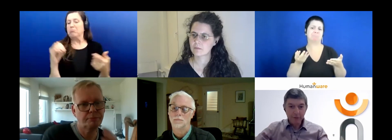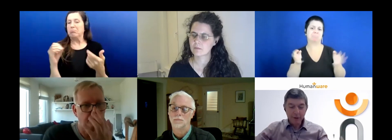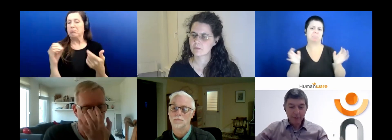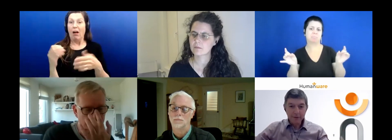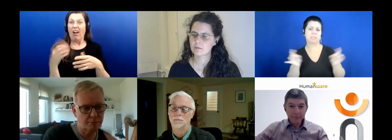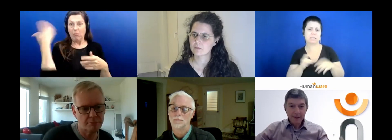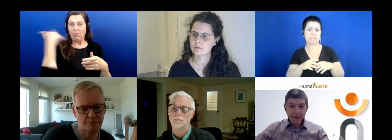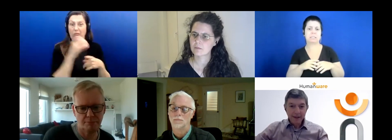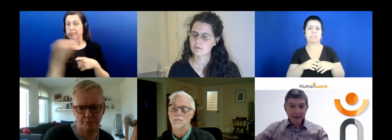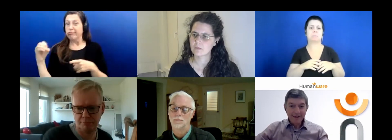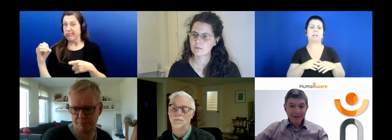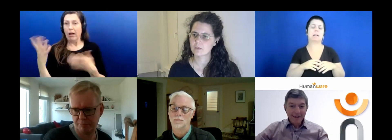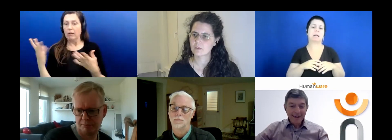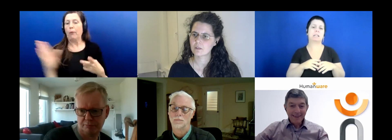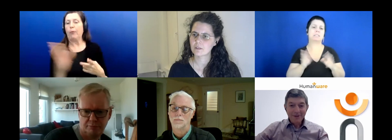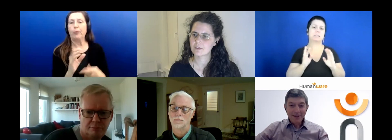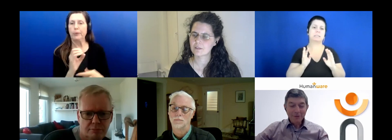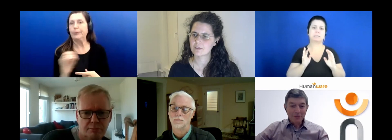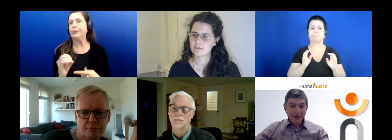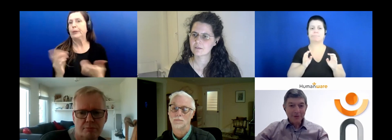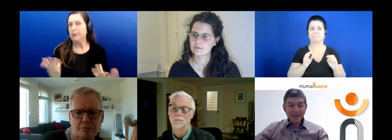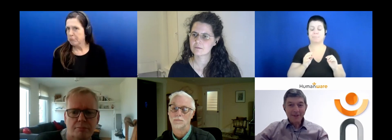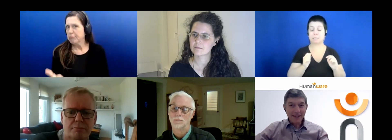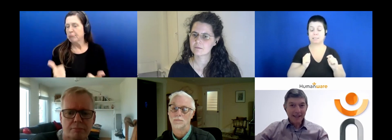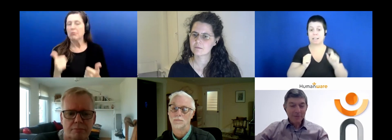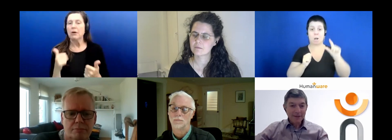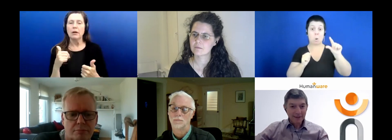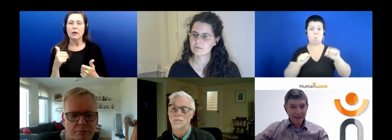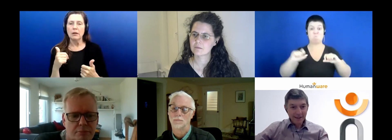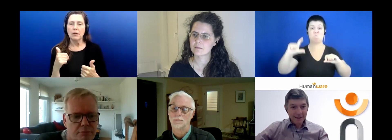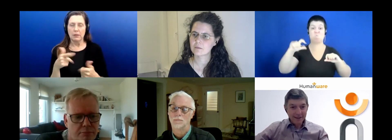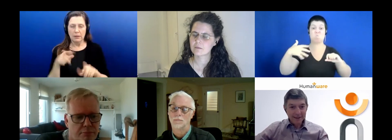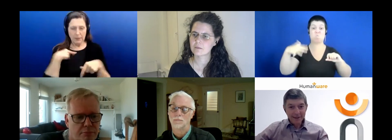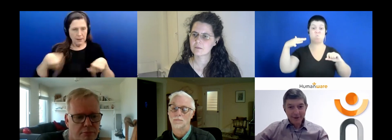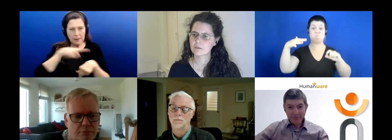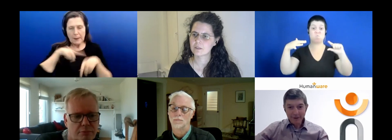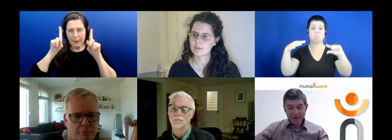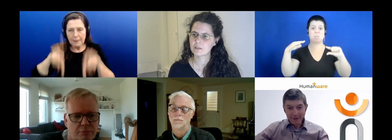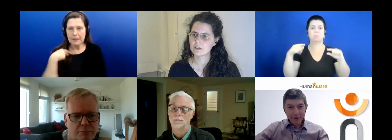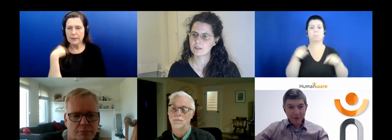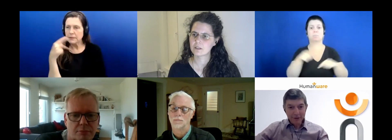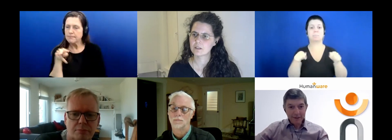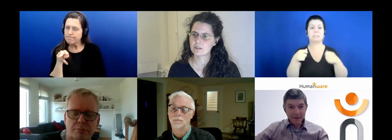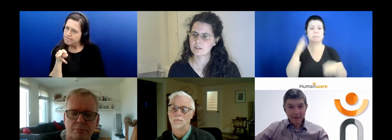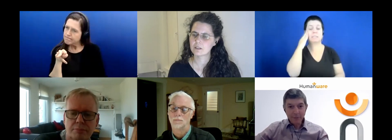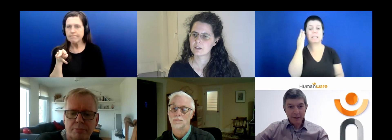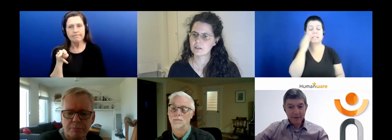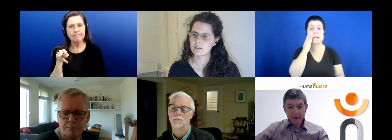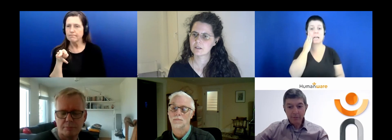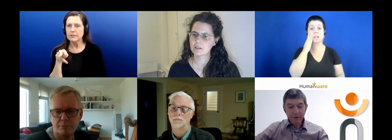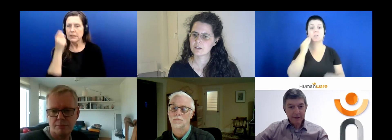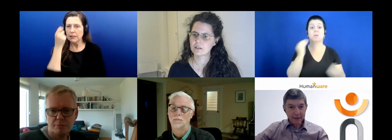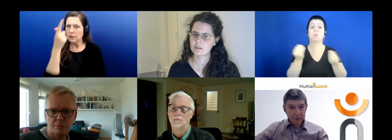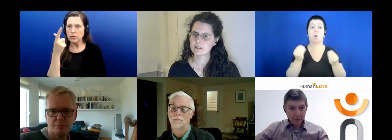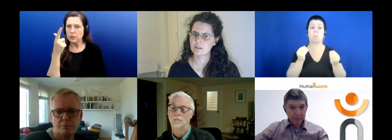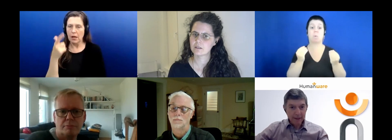few $1,000s. And I think you have to understand the dynamics and the difficulties that companies